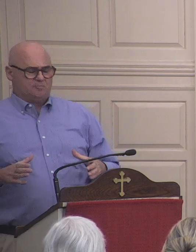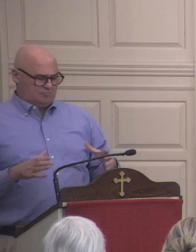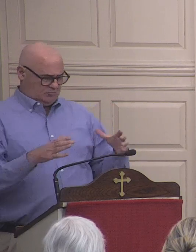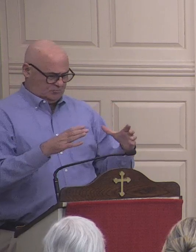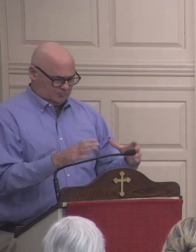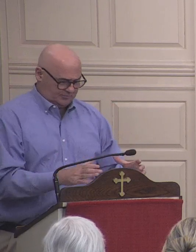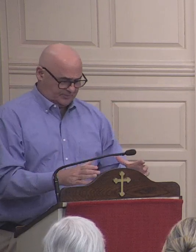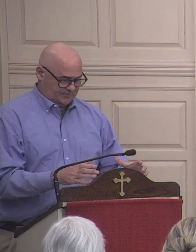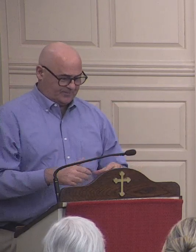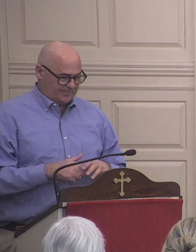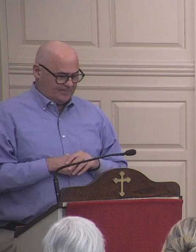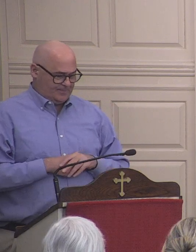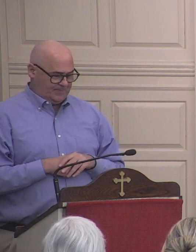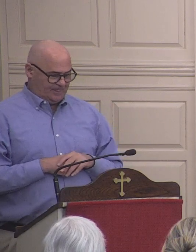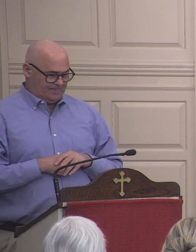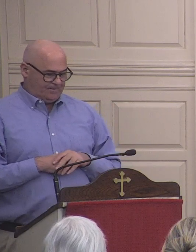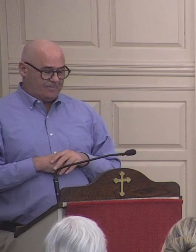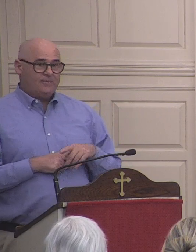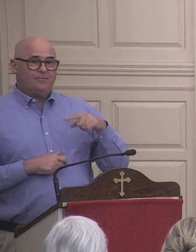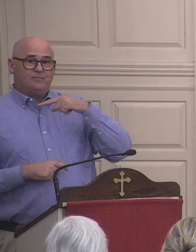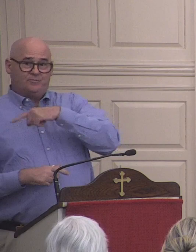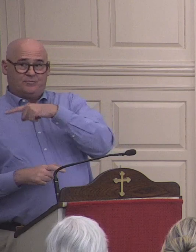of perfumed oil,